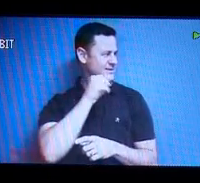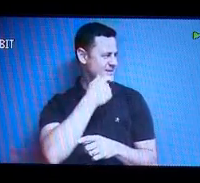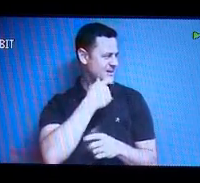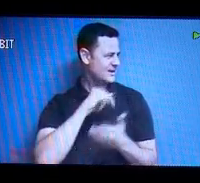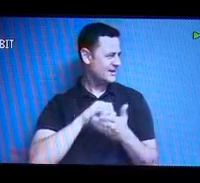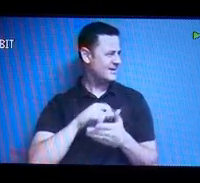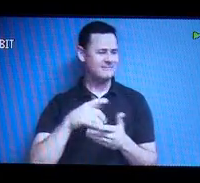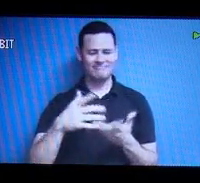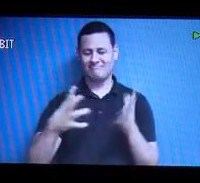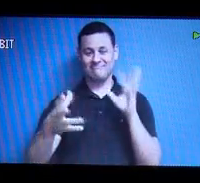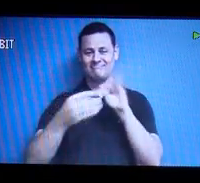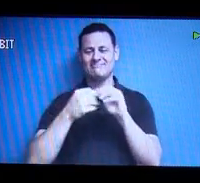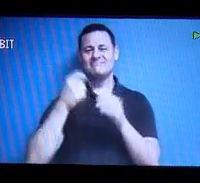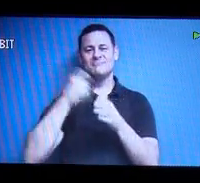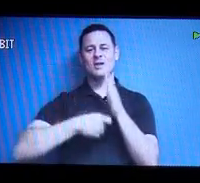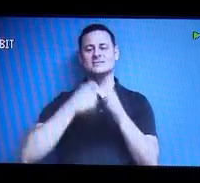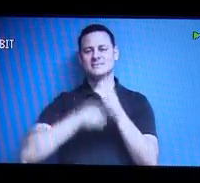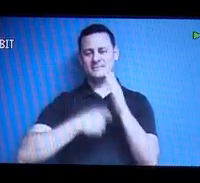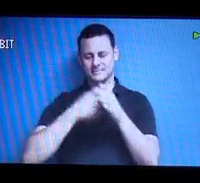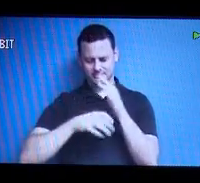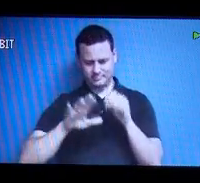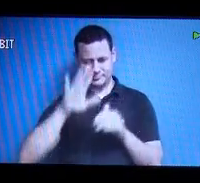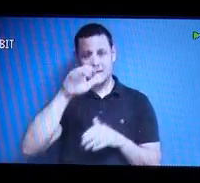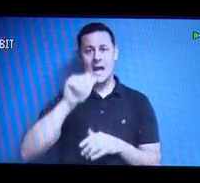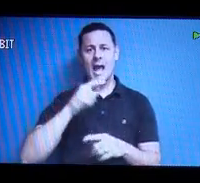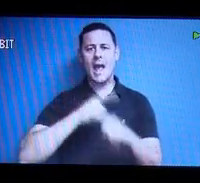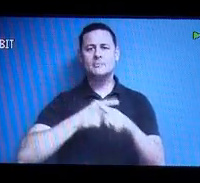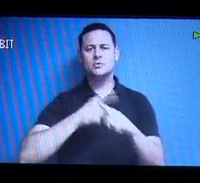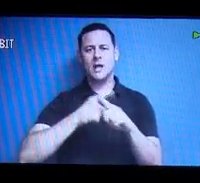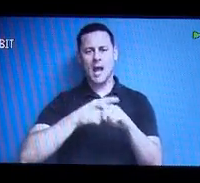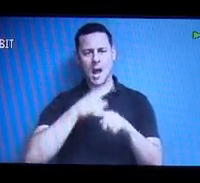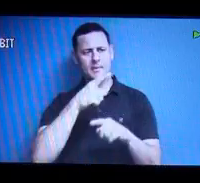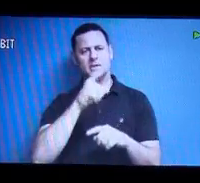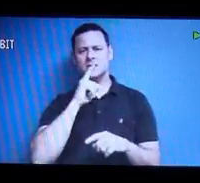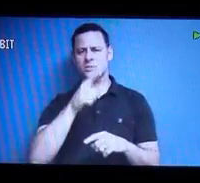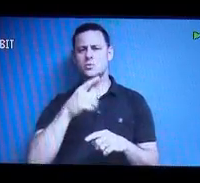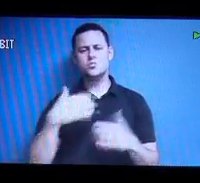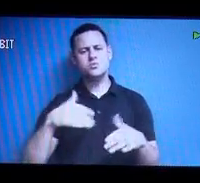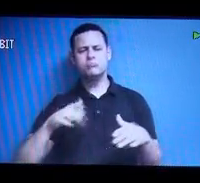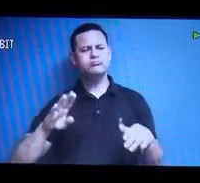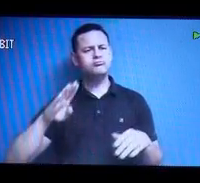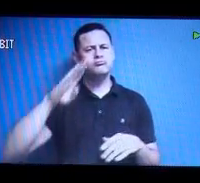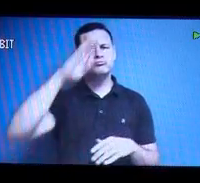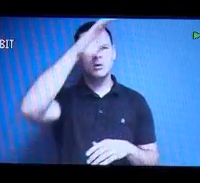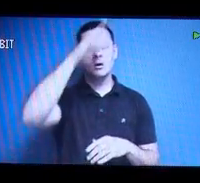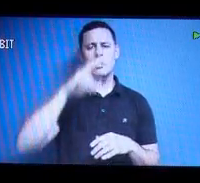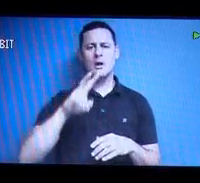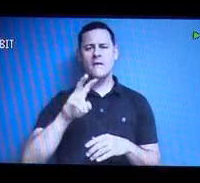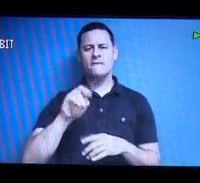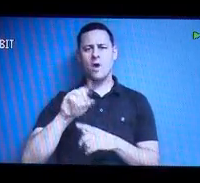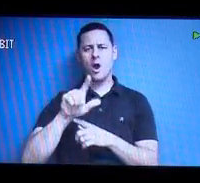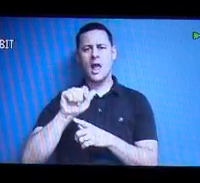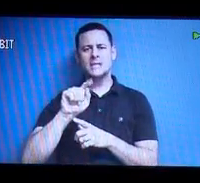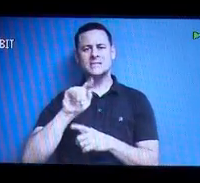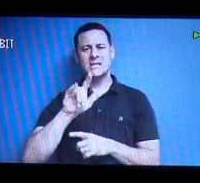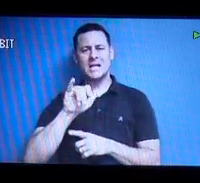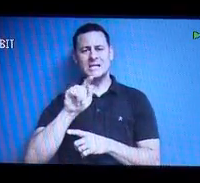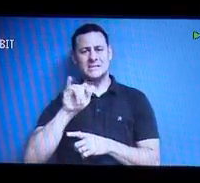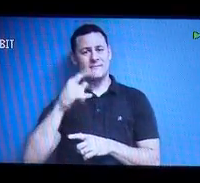not just Amsterdam is a volatile city because they invented options and stocks. They've had volatility for 300 years. So